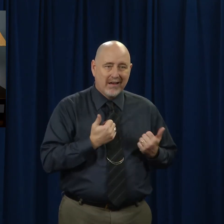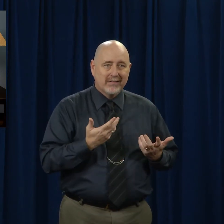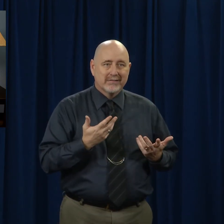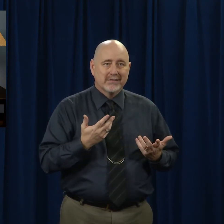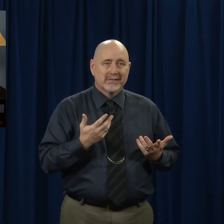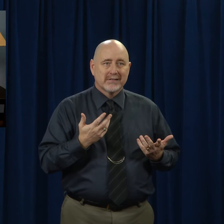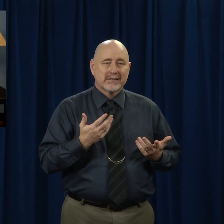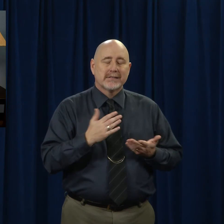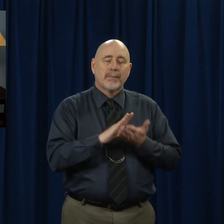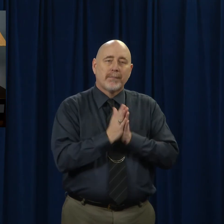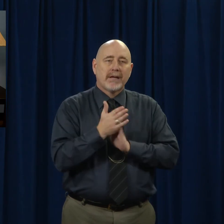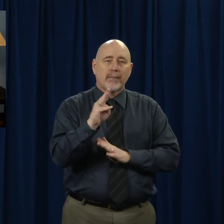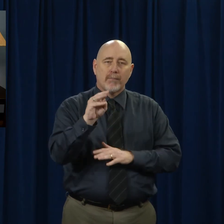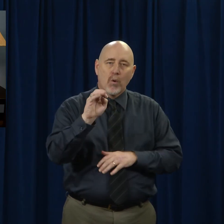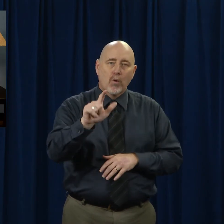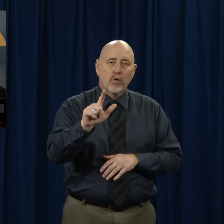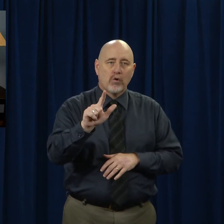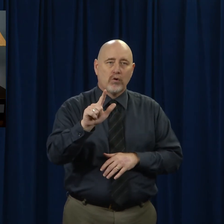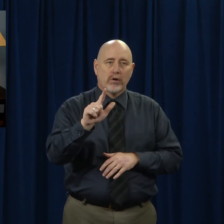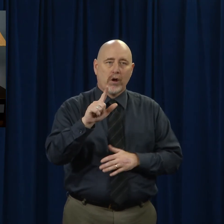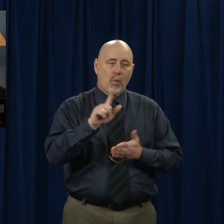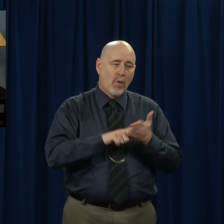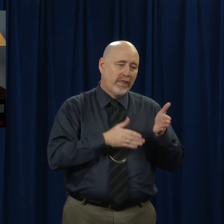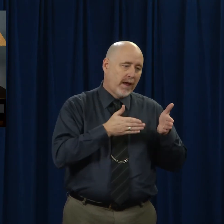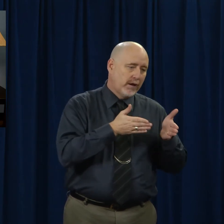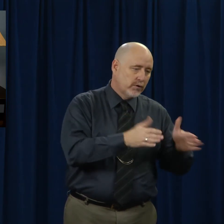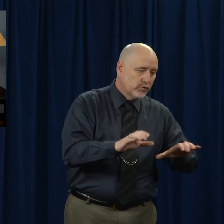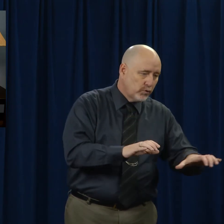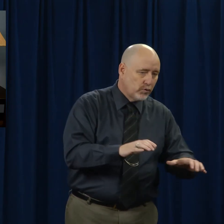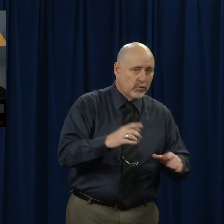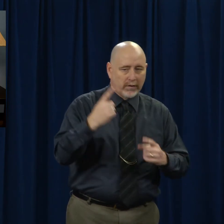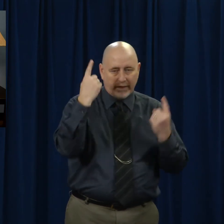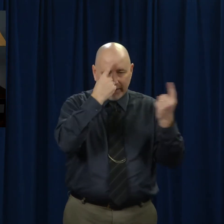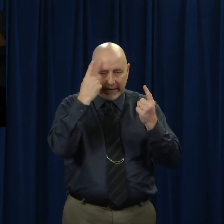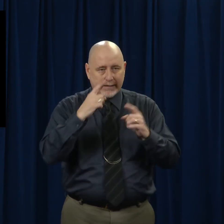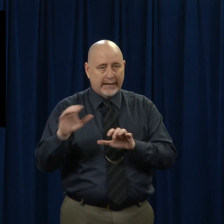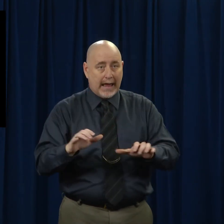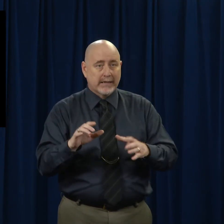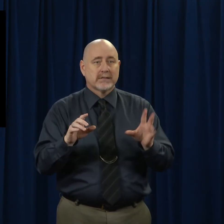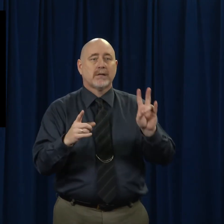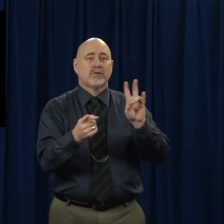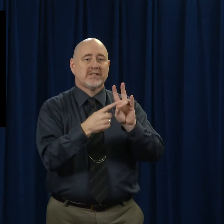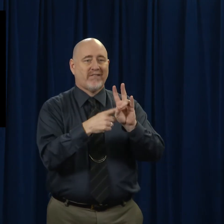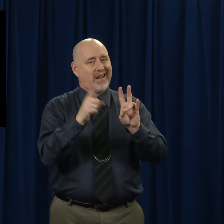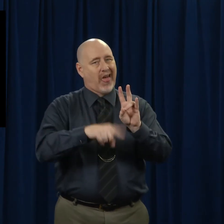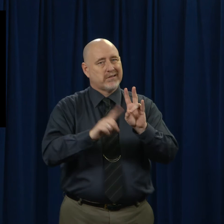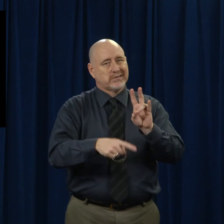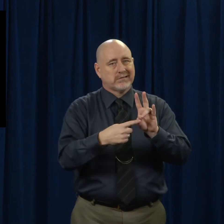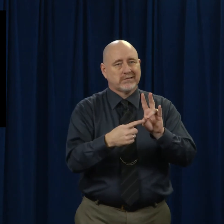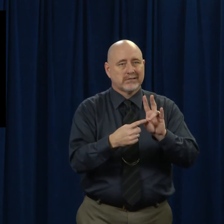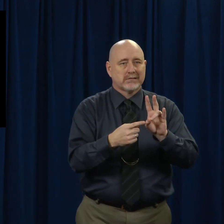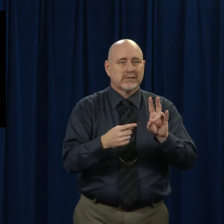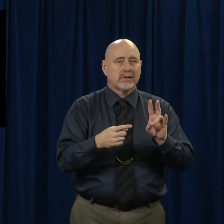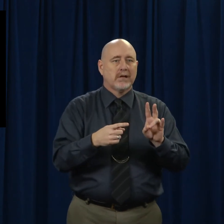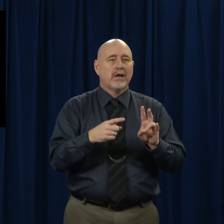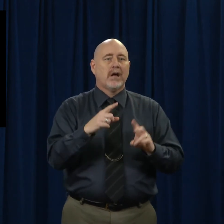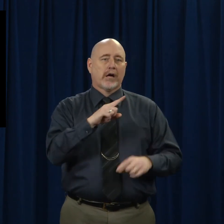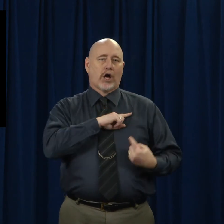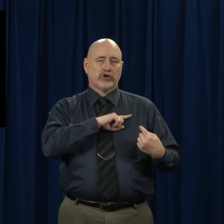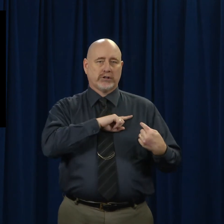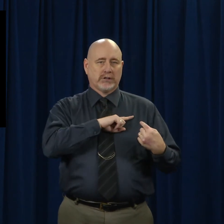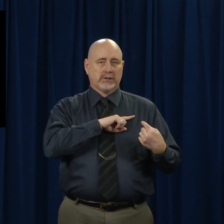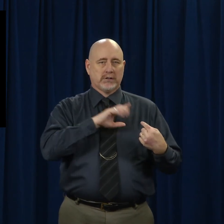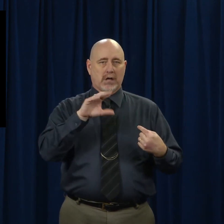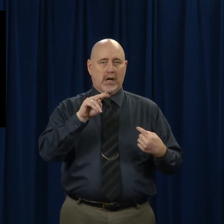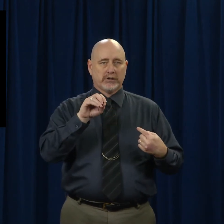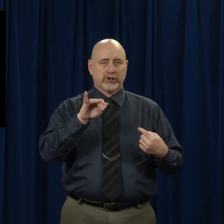lives to be moral in the way they think and the way that they act. Number 7, here's the last one. Matters of